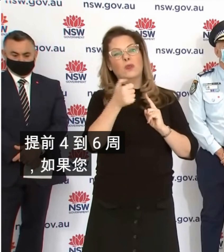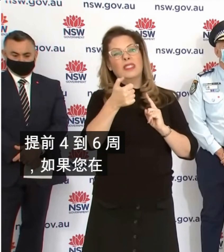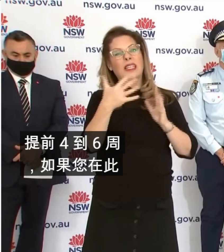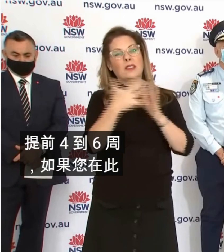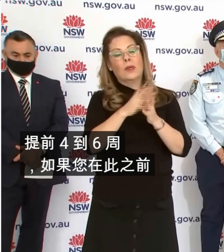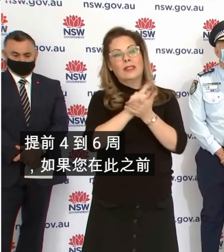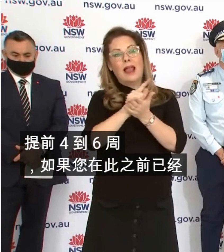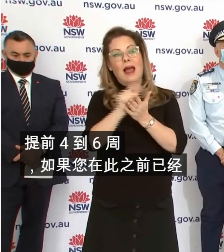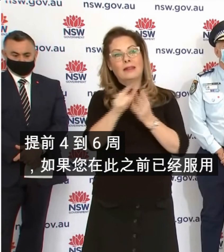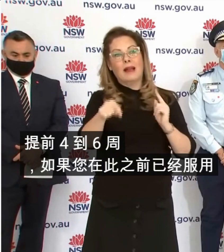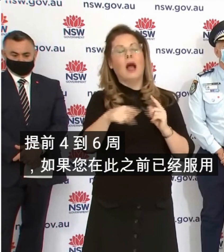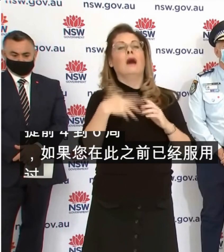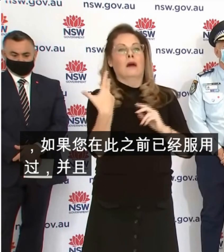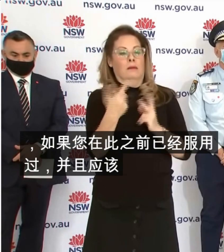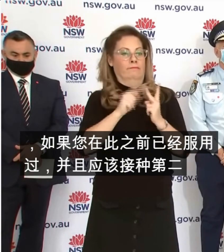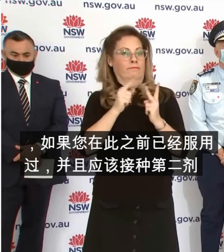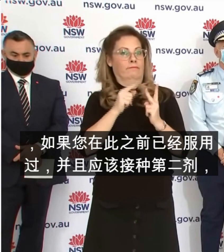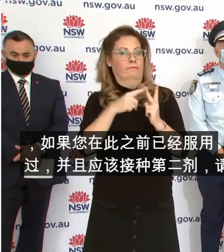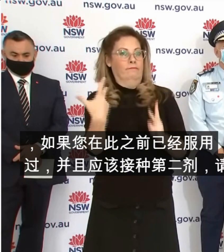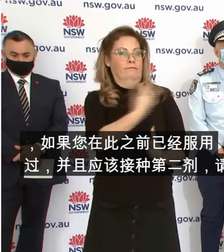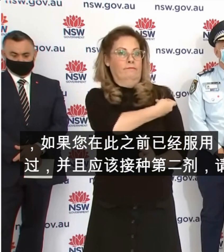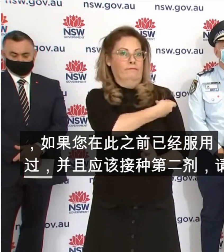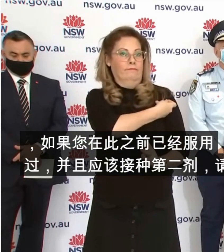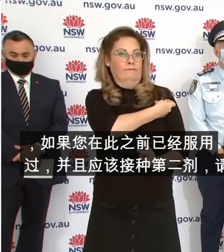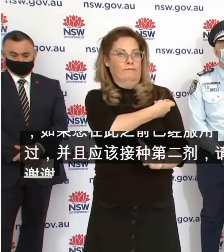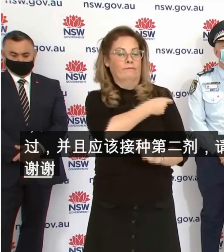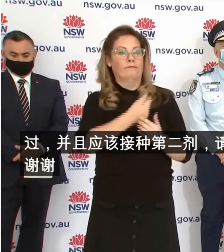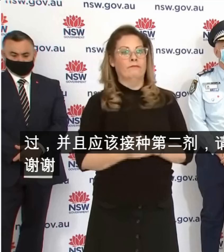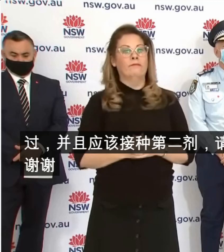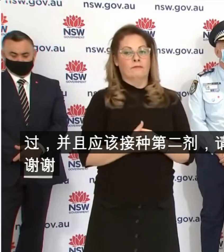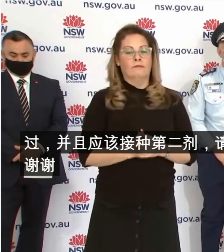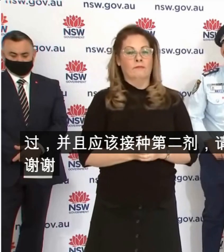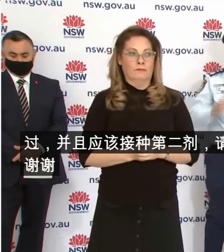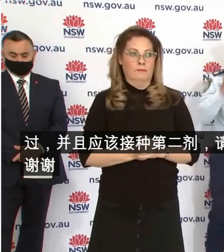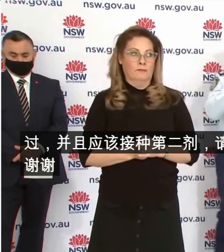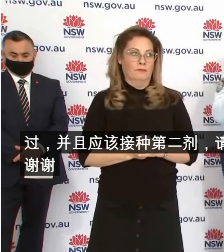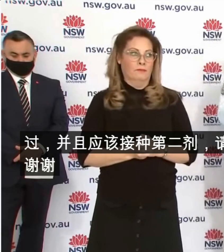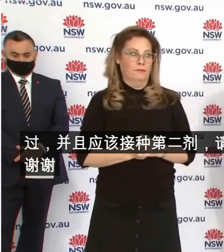talk to your GP if you've had it prior to that and are due for your 2nd dose. Thank you.